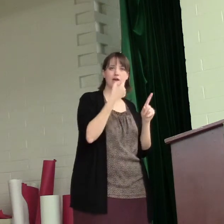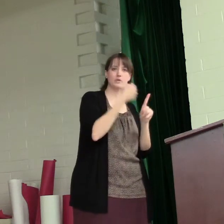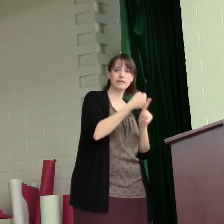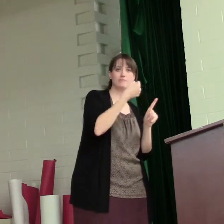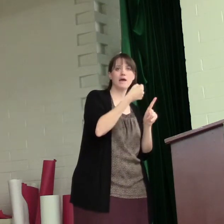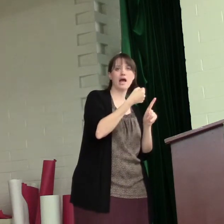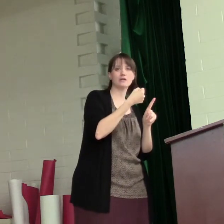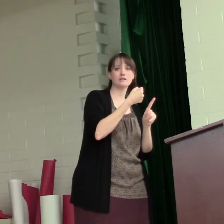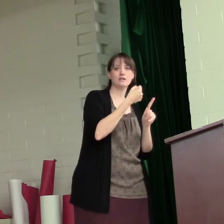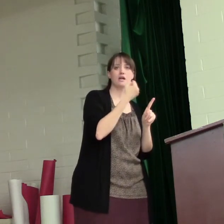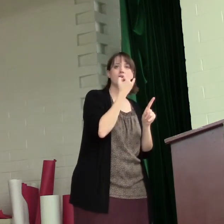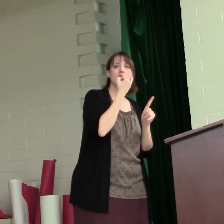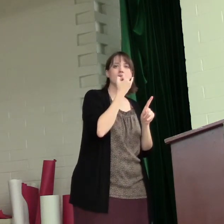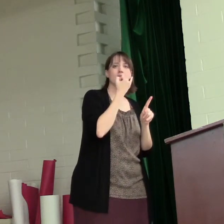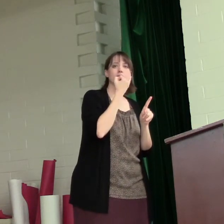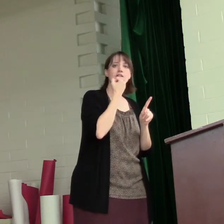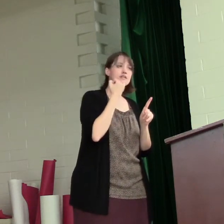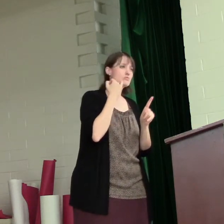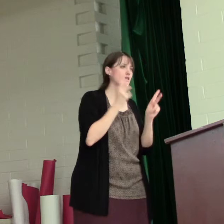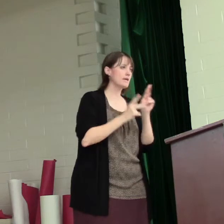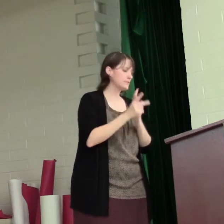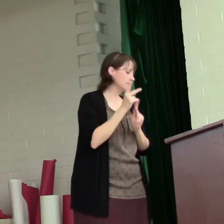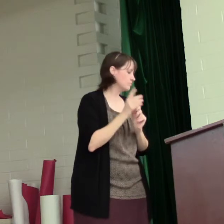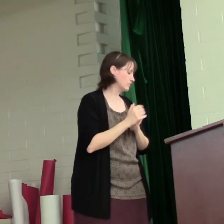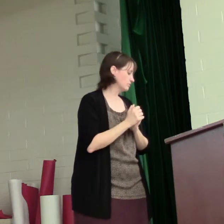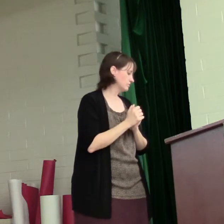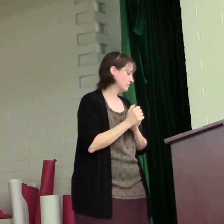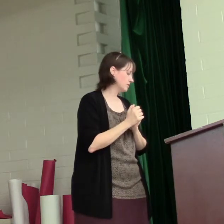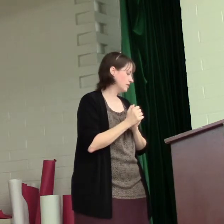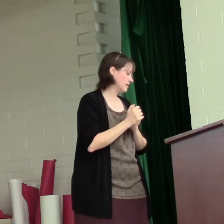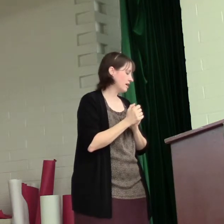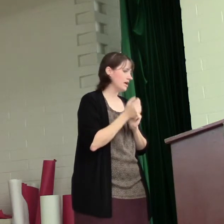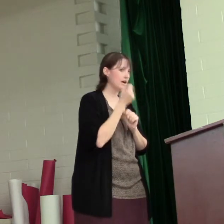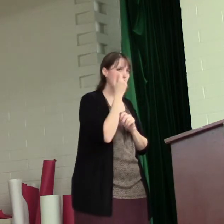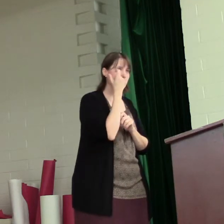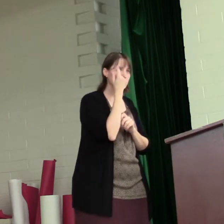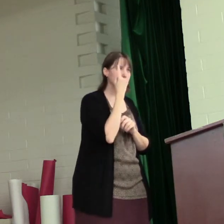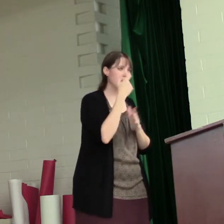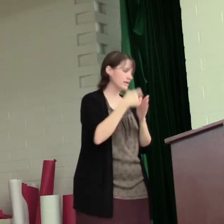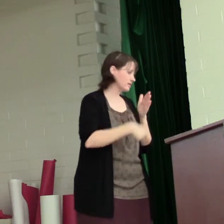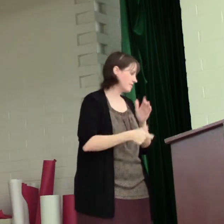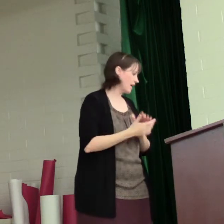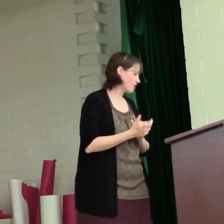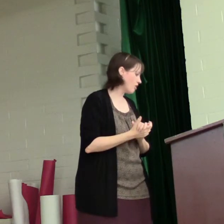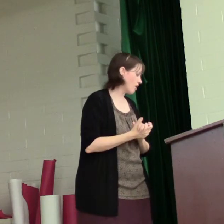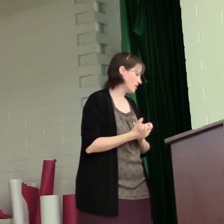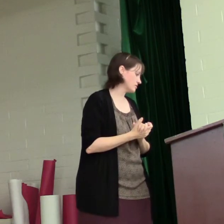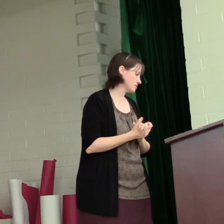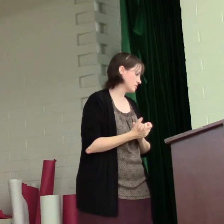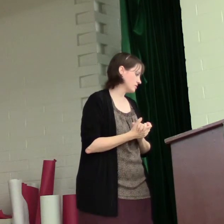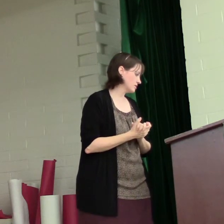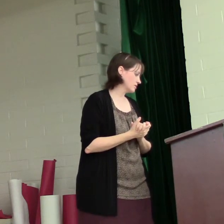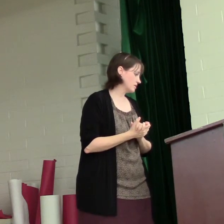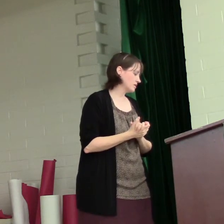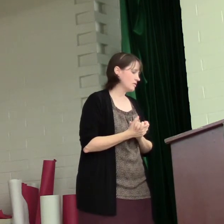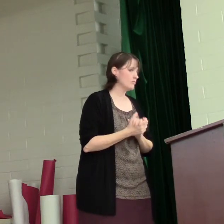would impact the Israelite people, and understanding that cost, we